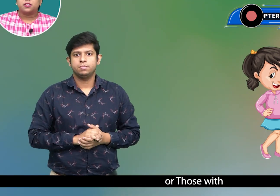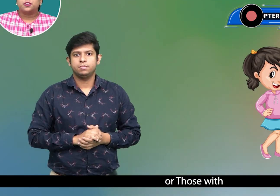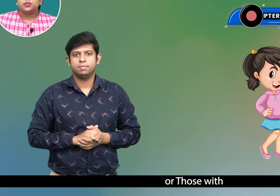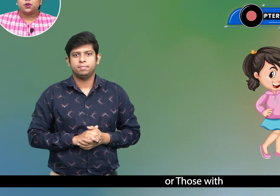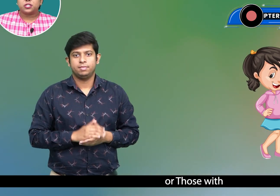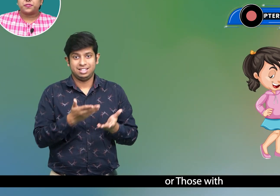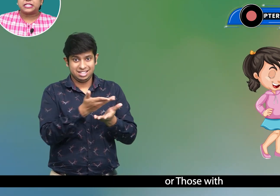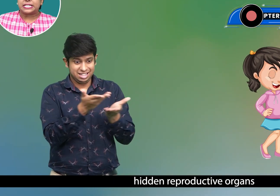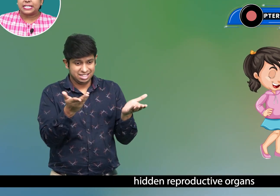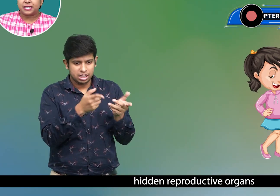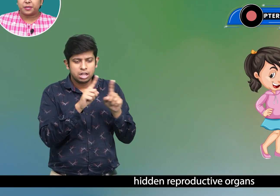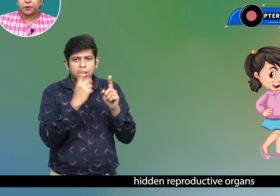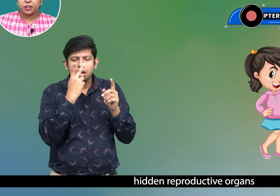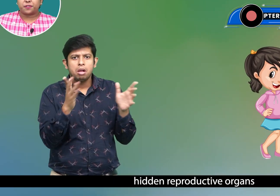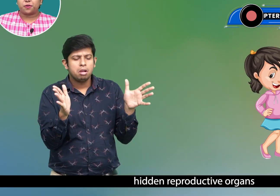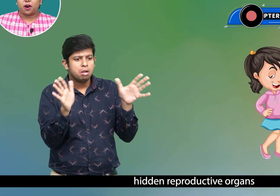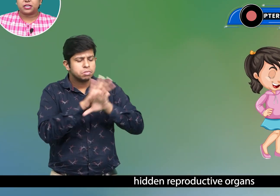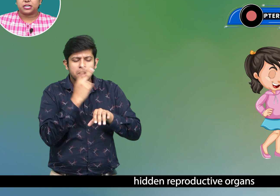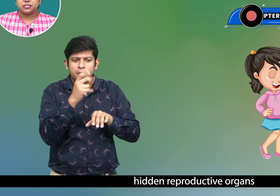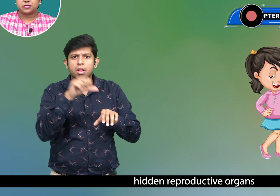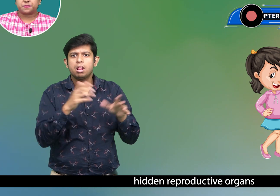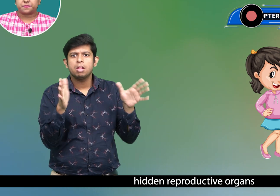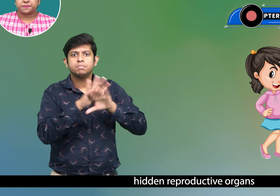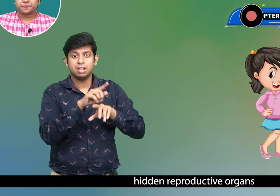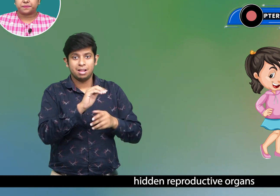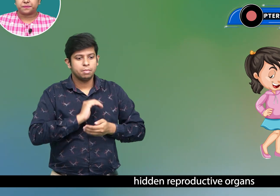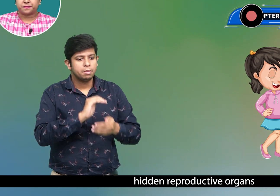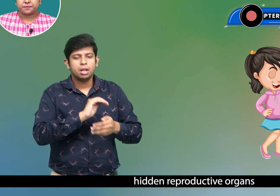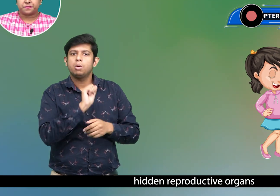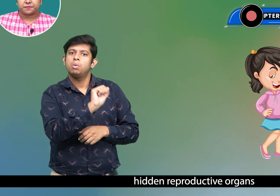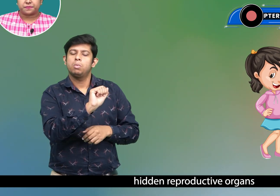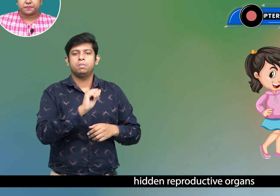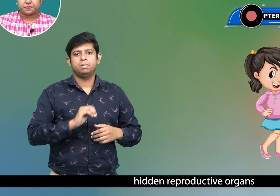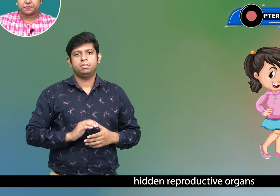or those with hidden reproductive organs.